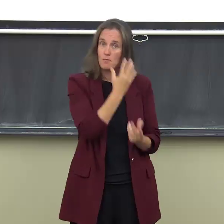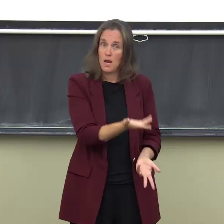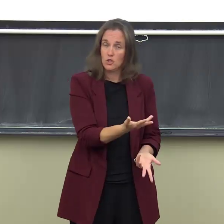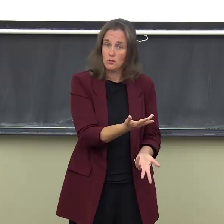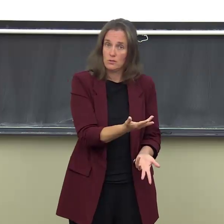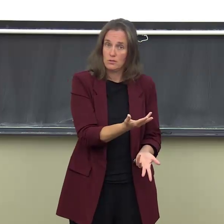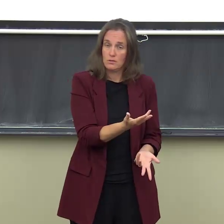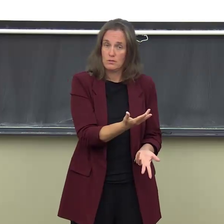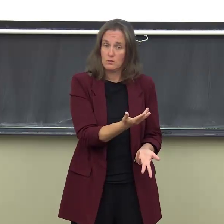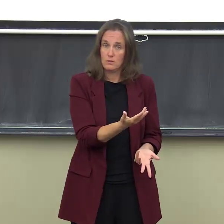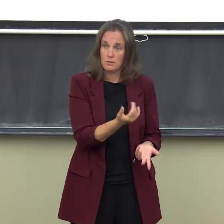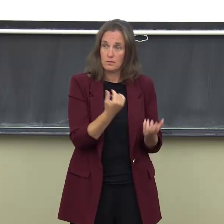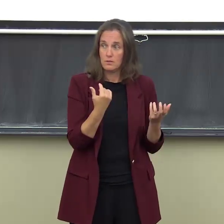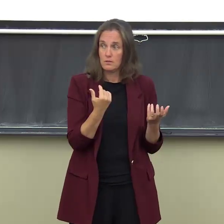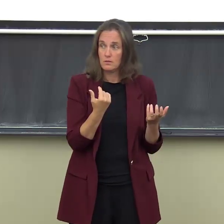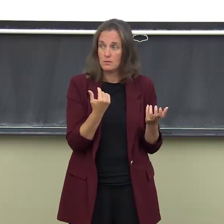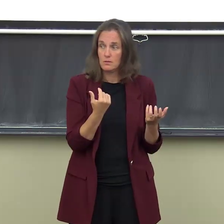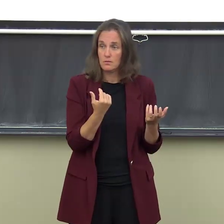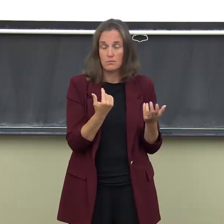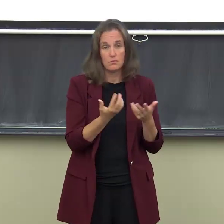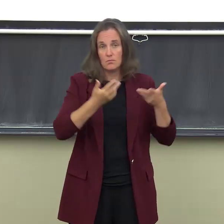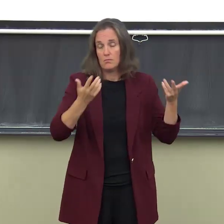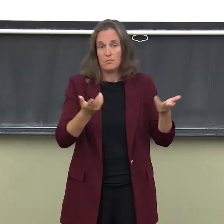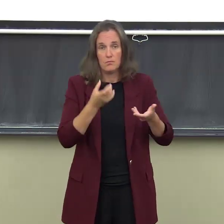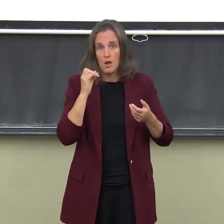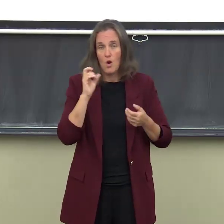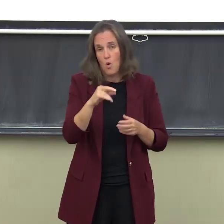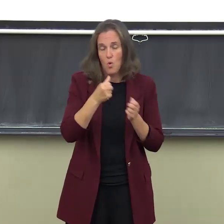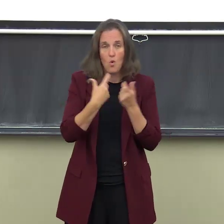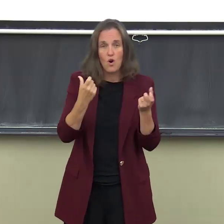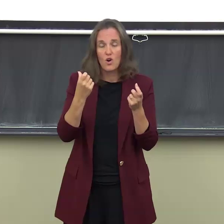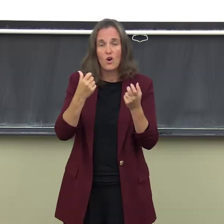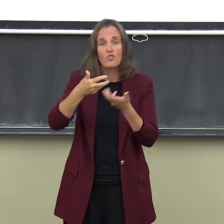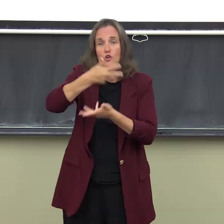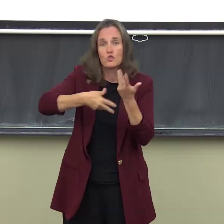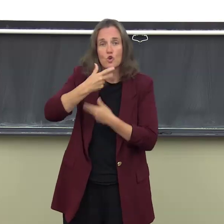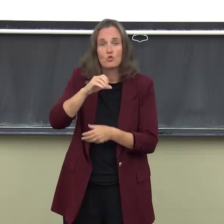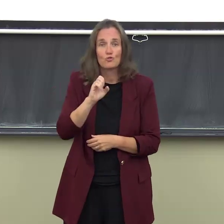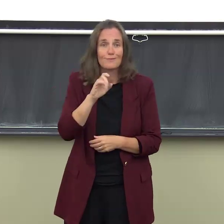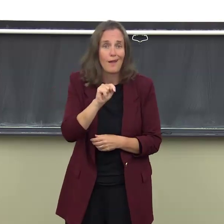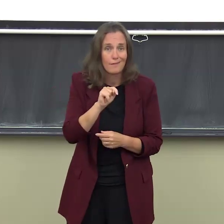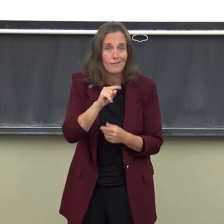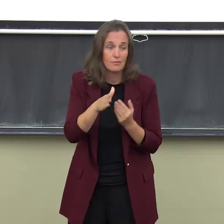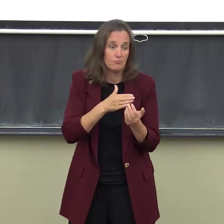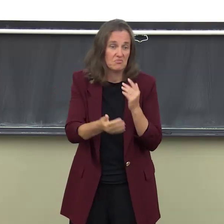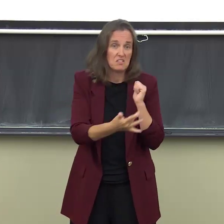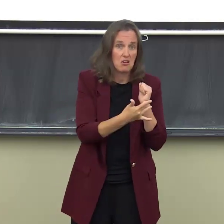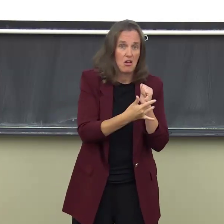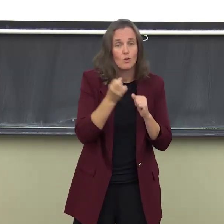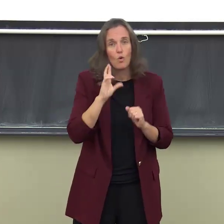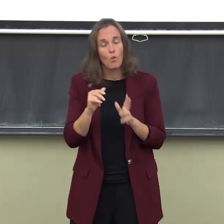this, or this, actually this social set, whether it's technology or